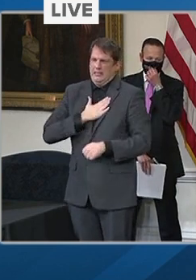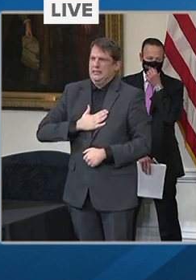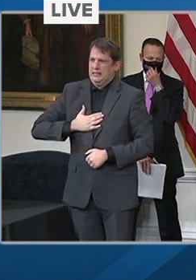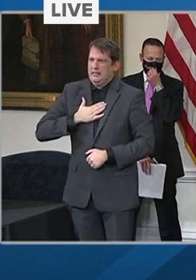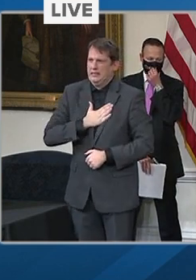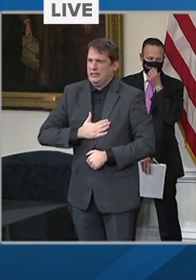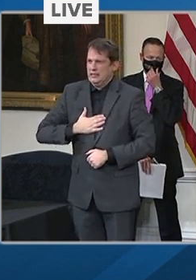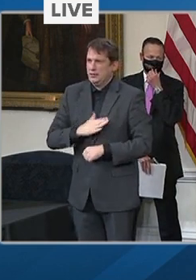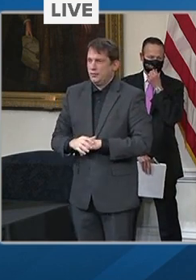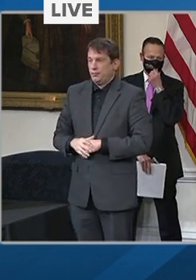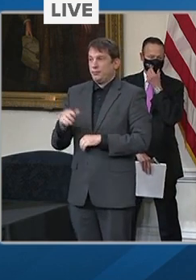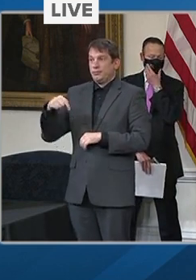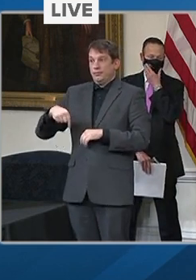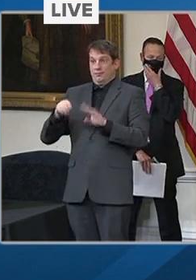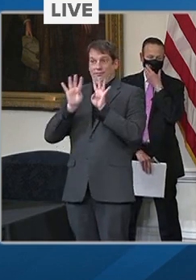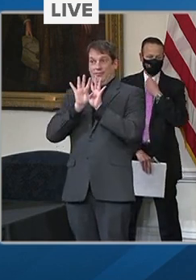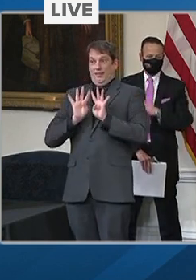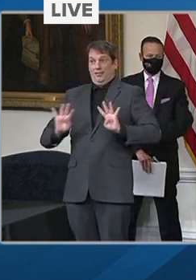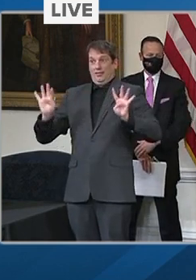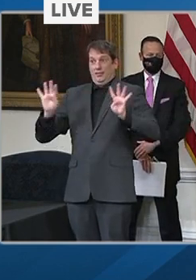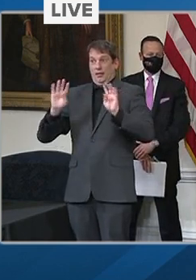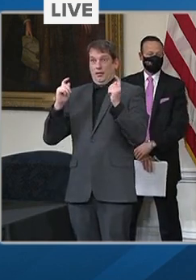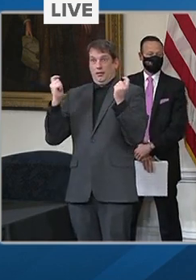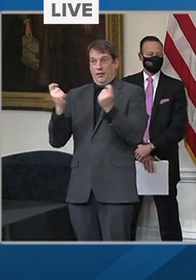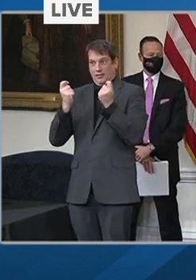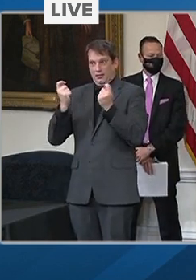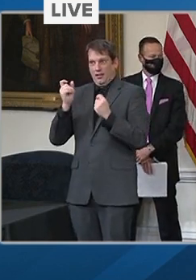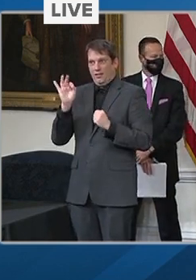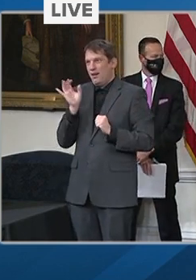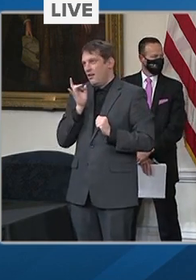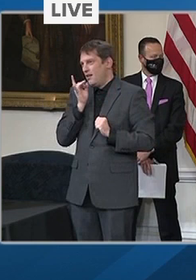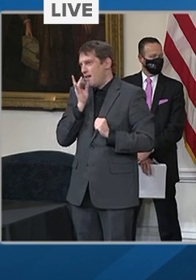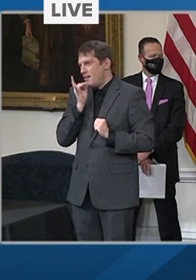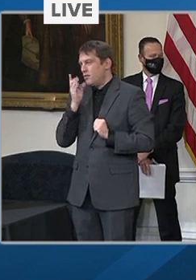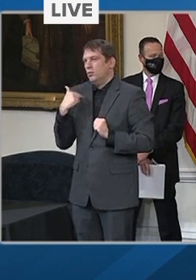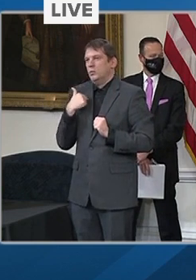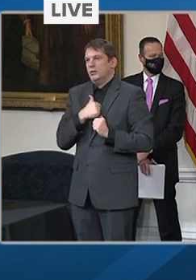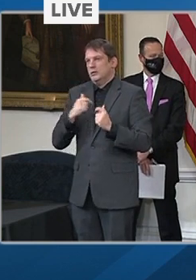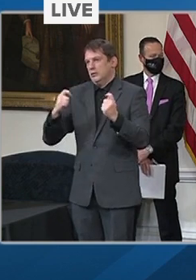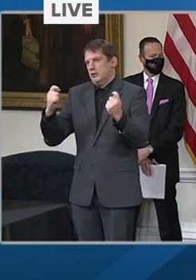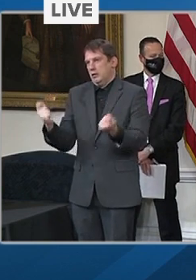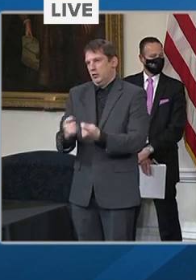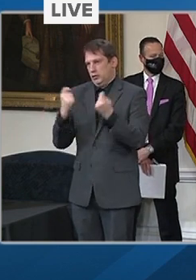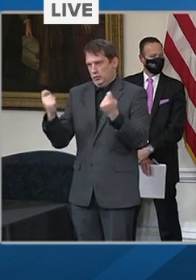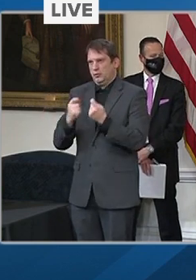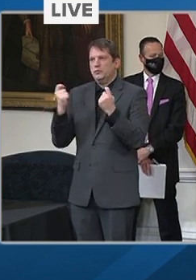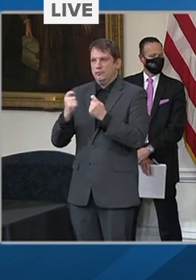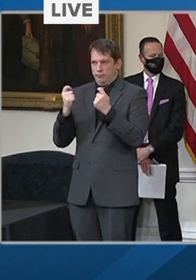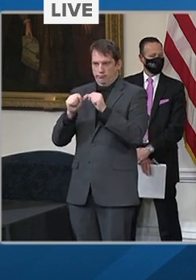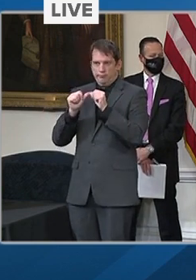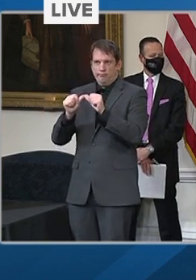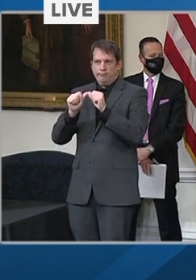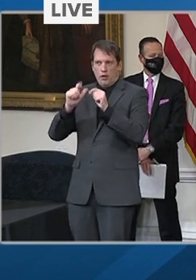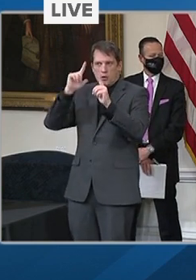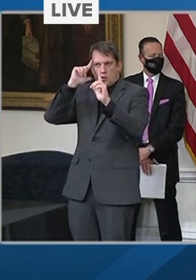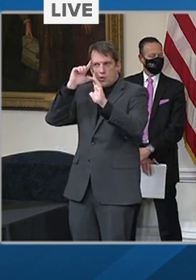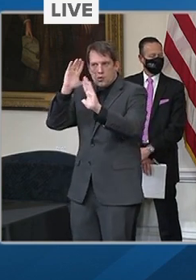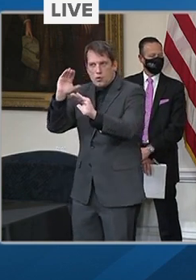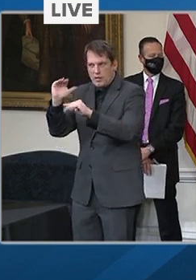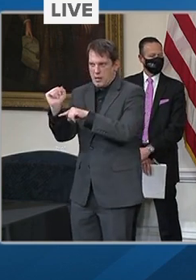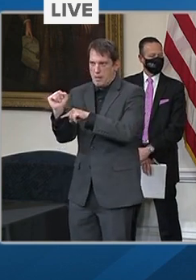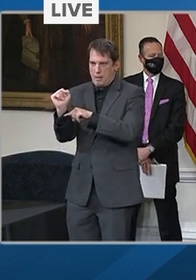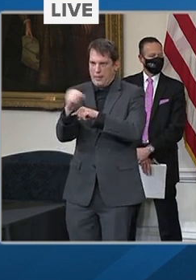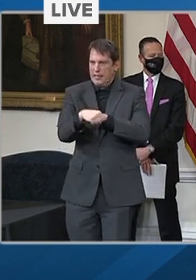the Festival of Lights, we celebrate the victory of hope over fear and light